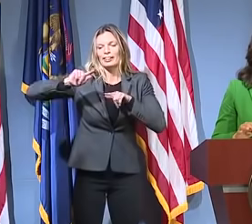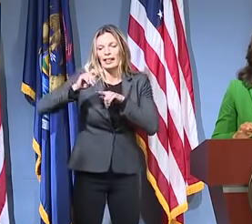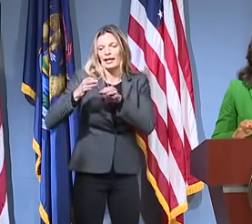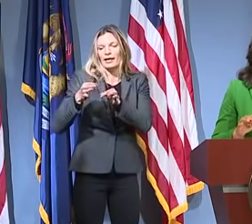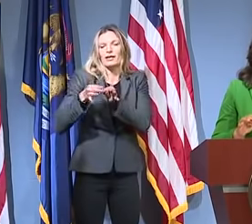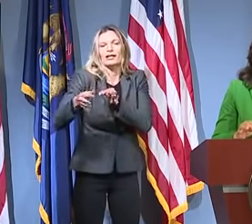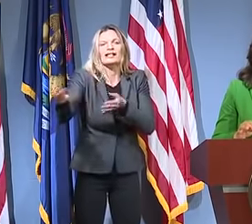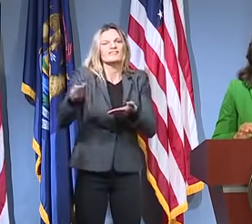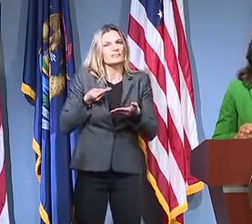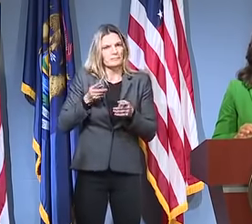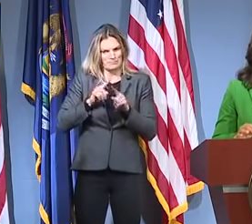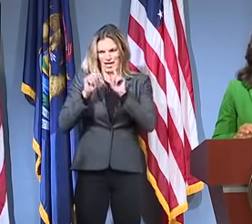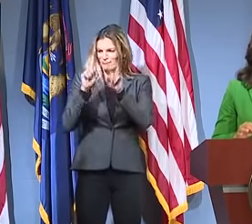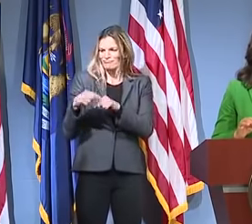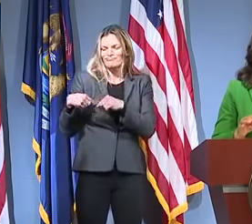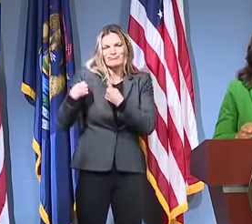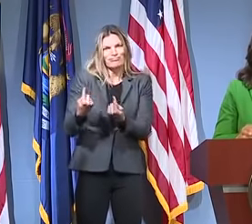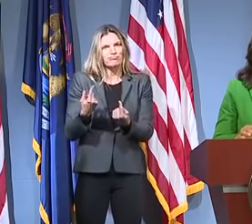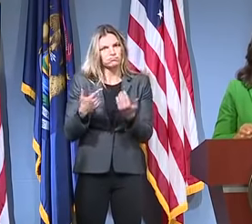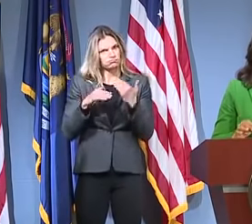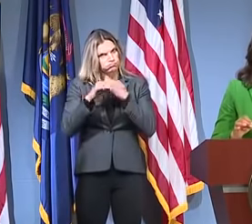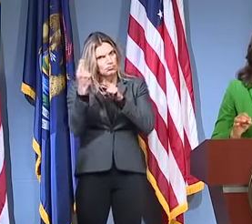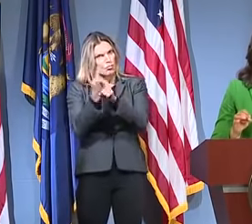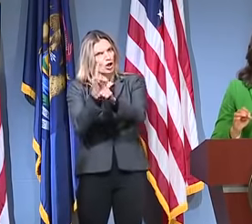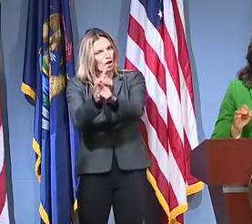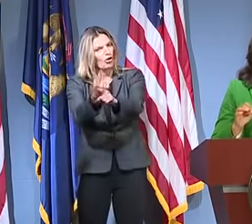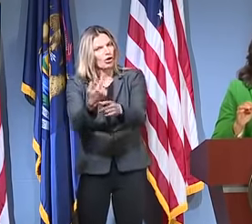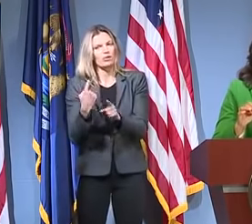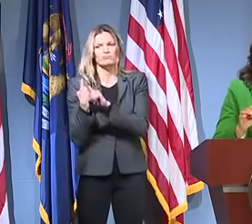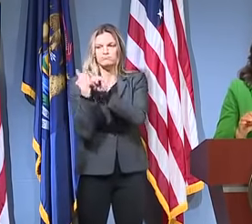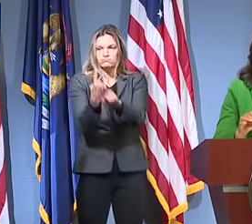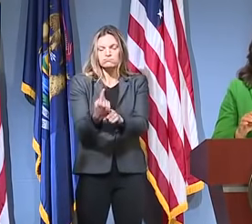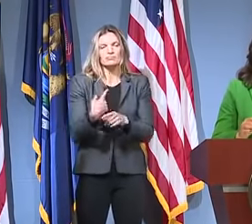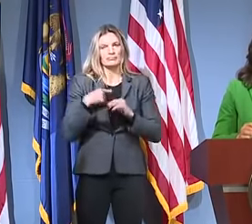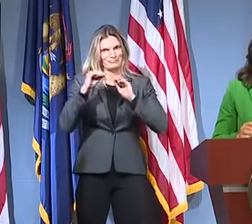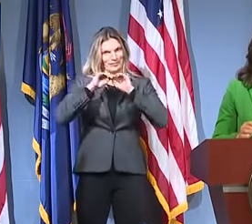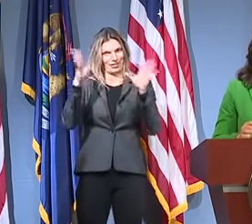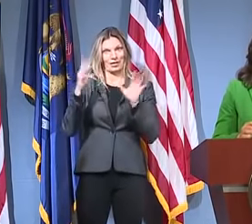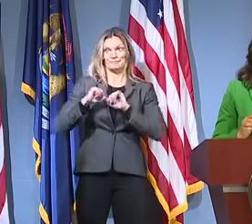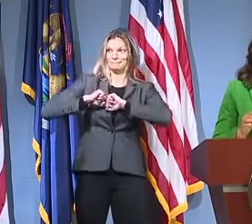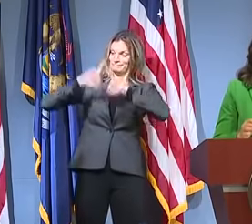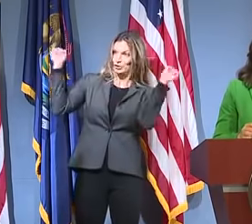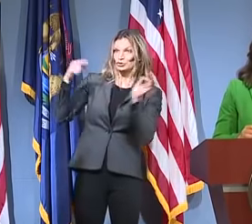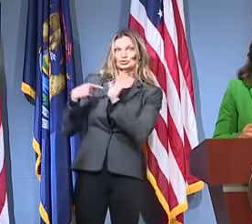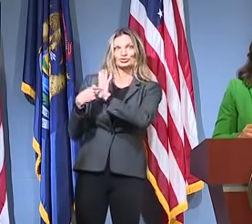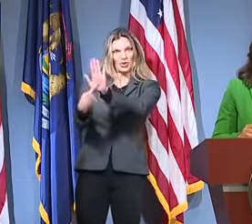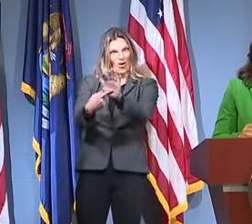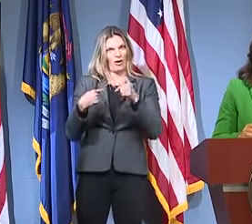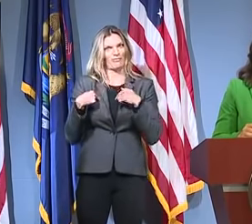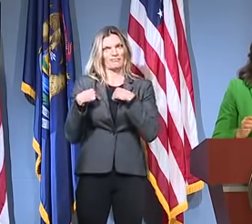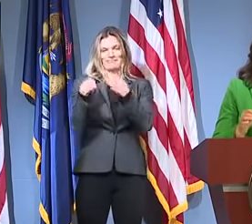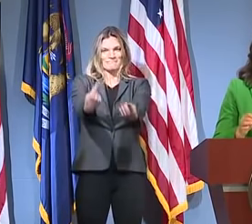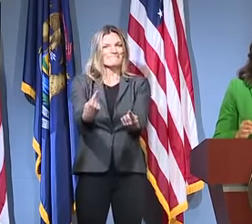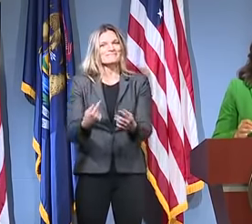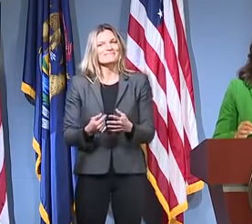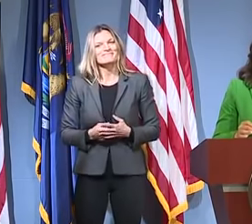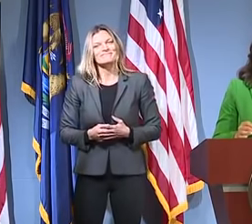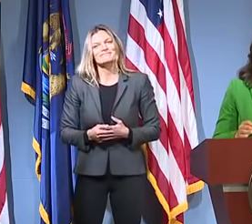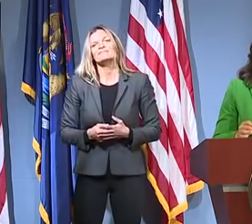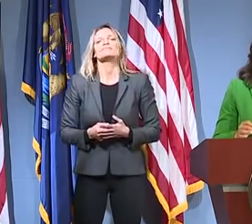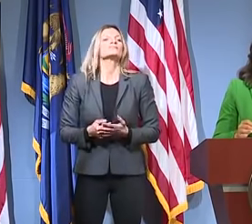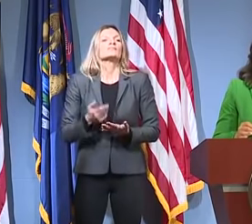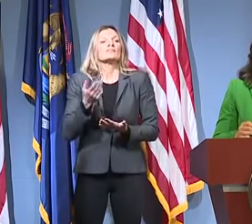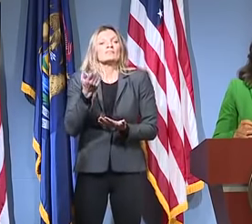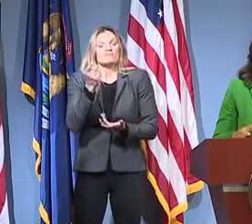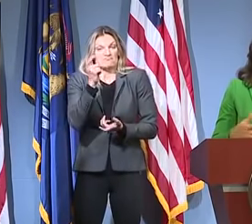numbers have been consistently shared, that we've been transparent about some of the inherent issues that make